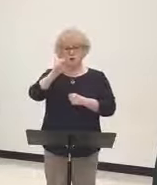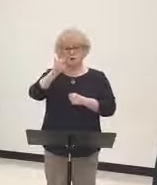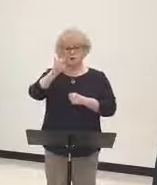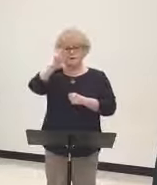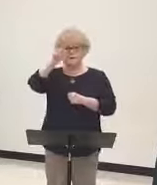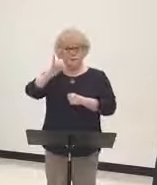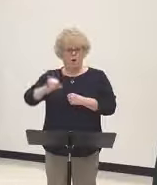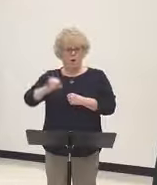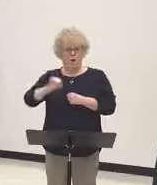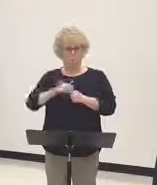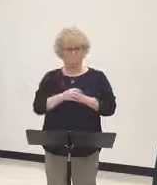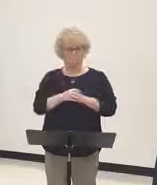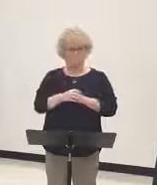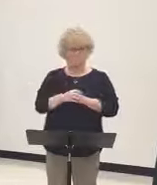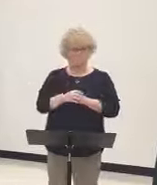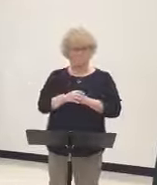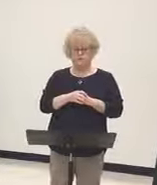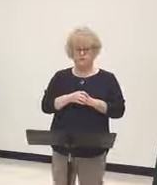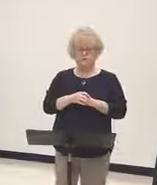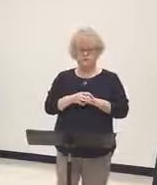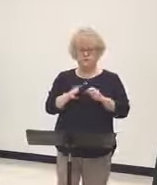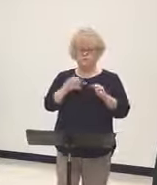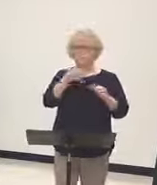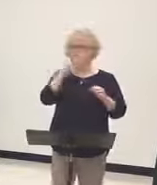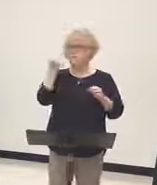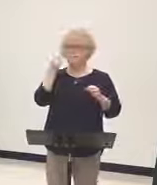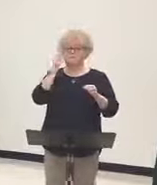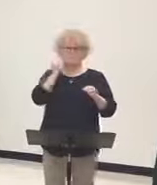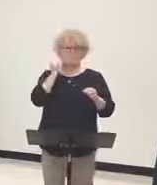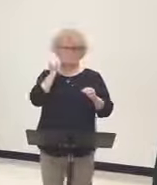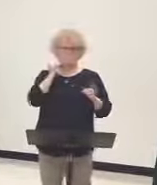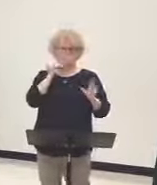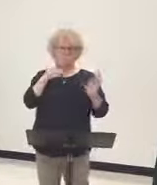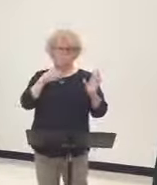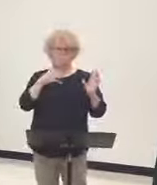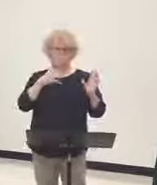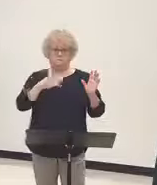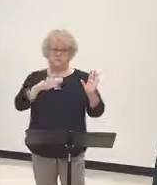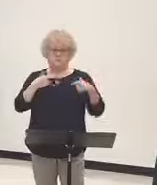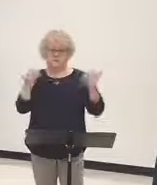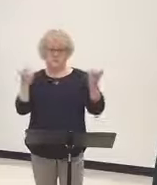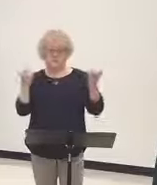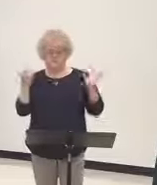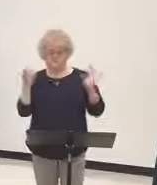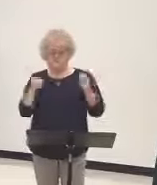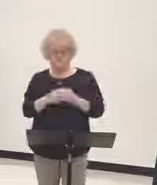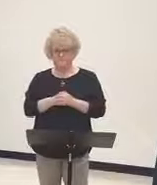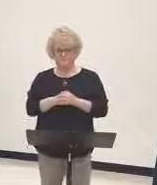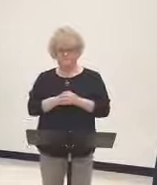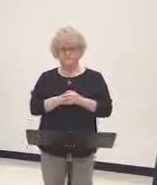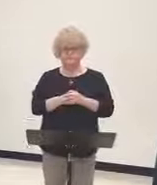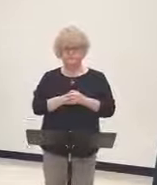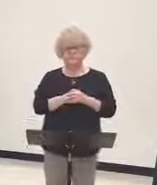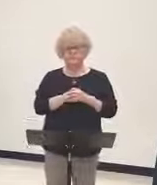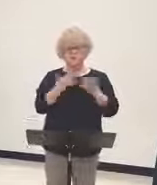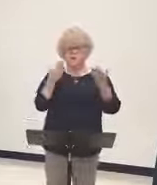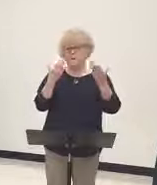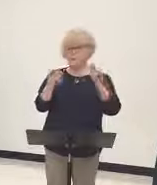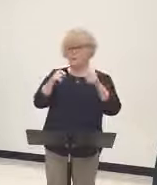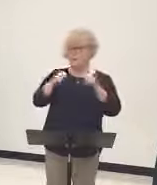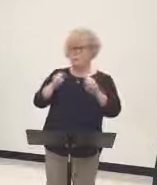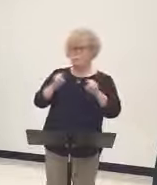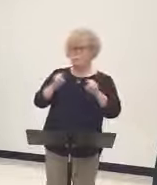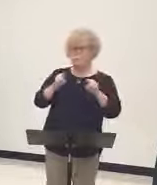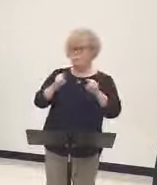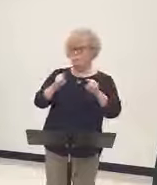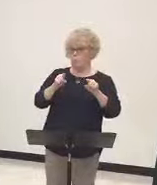Carboy. It was among the best experiences of my life. And so maybe while I'm